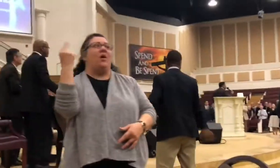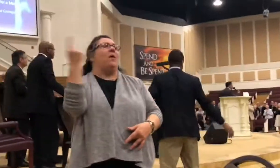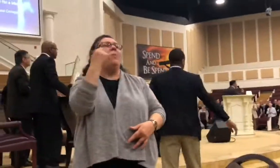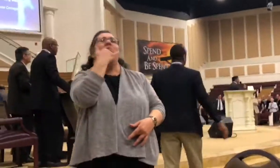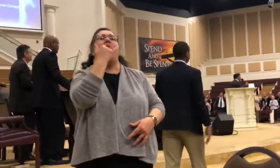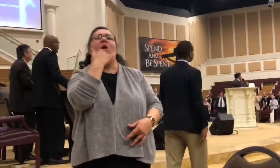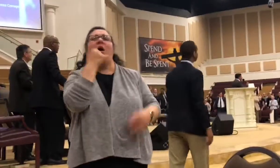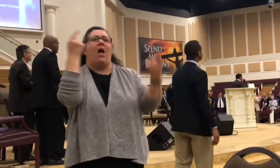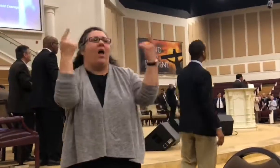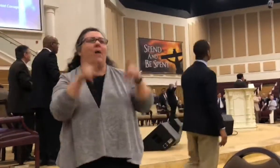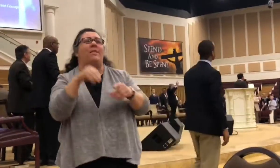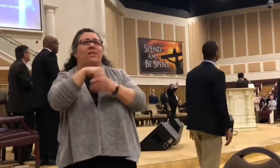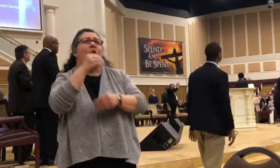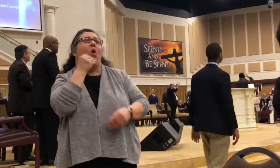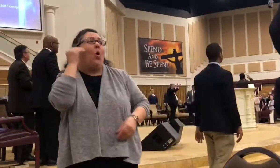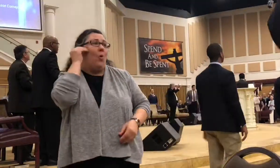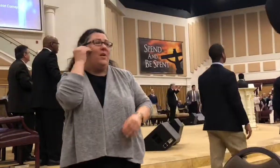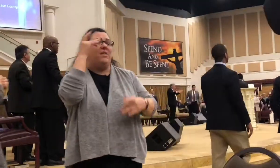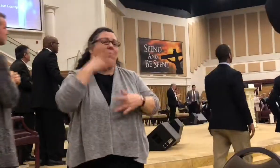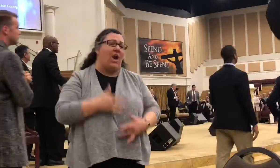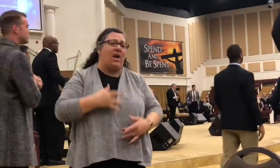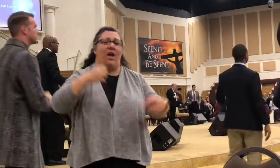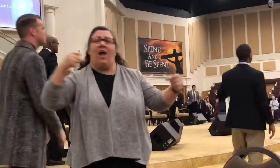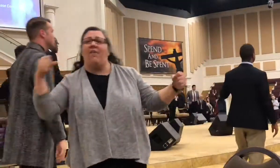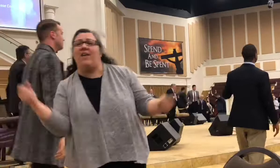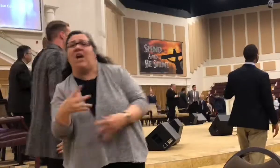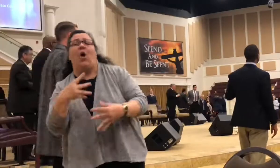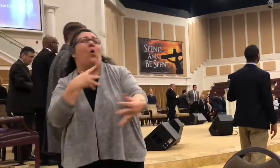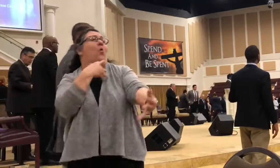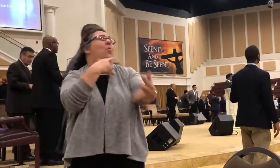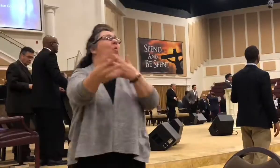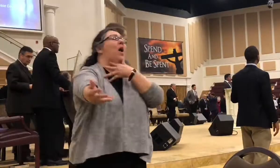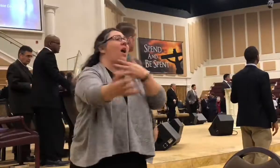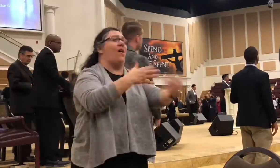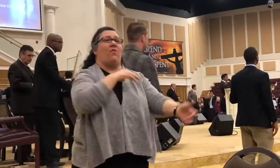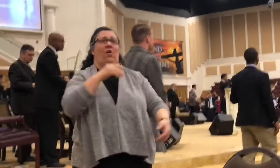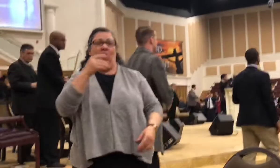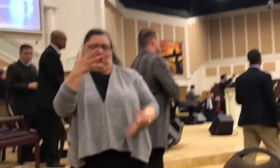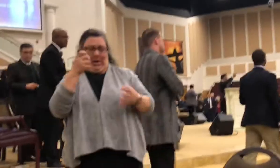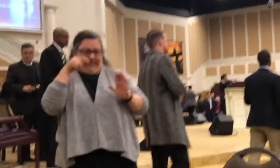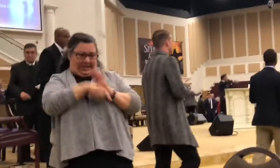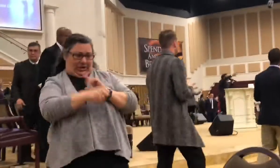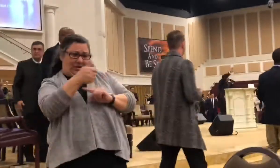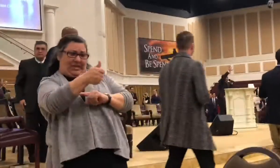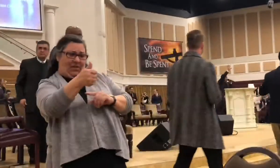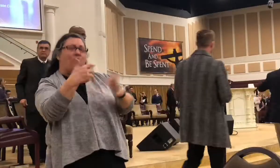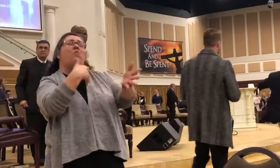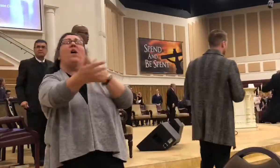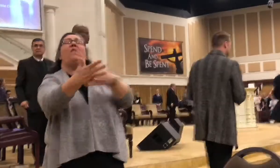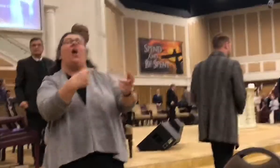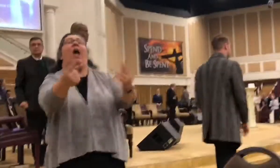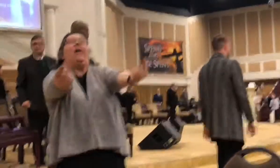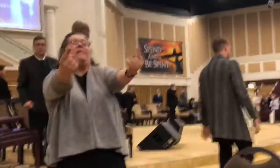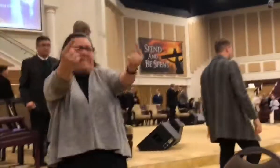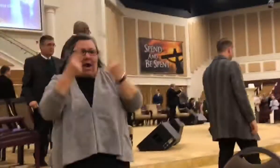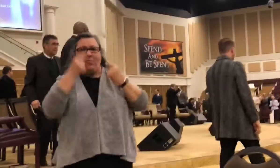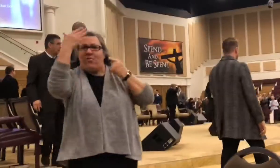wrong going on at home, you've got depression, fear, whatever you're dealing with, suicidal thoughts, I want you to come with your hands